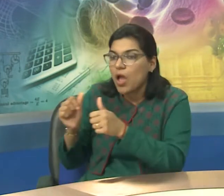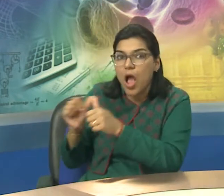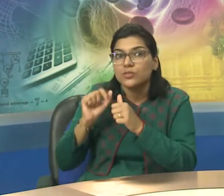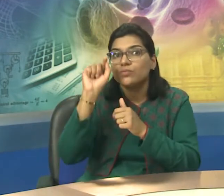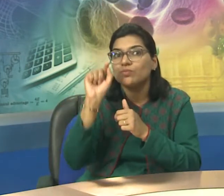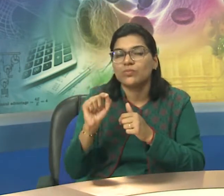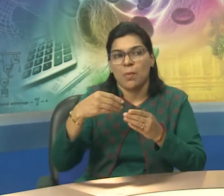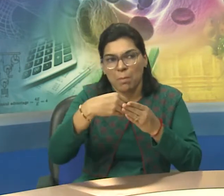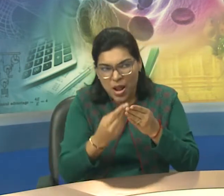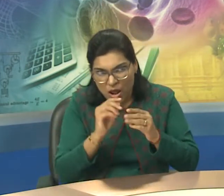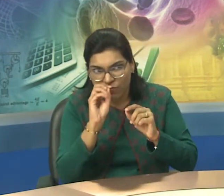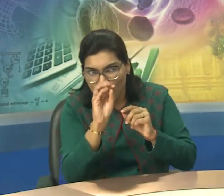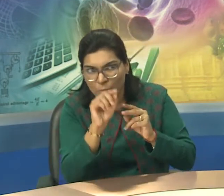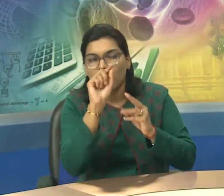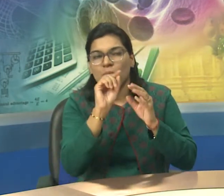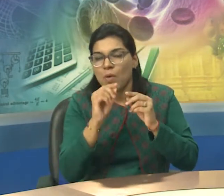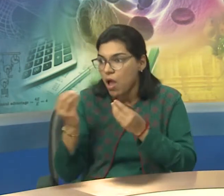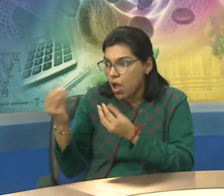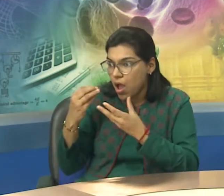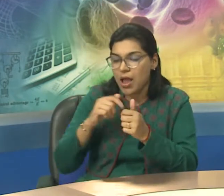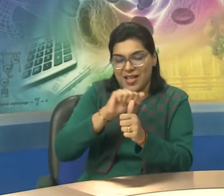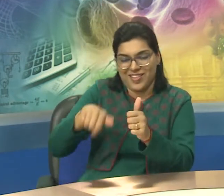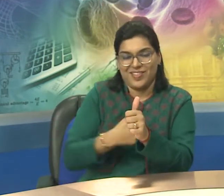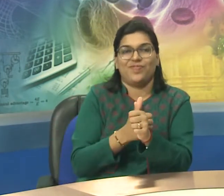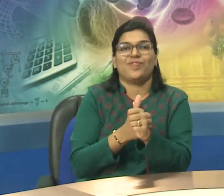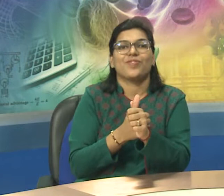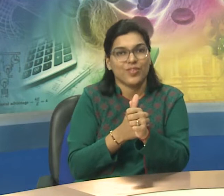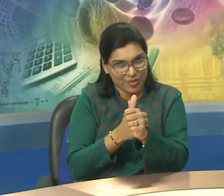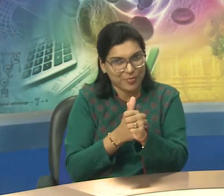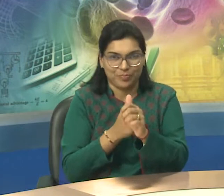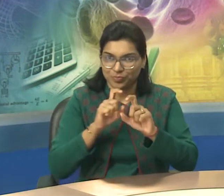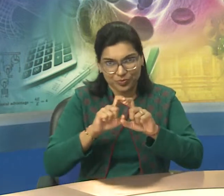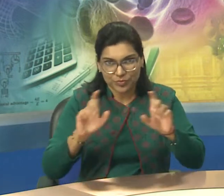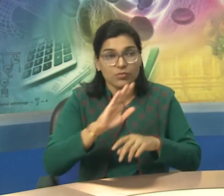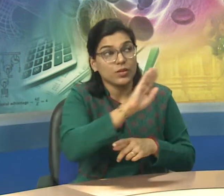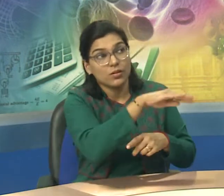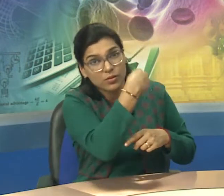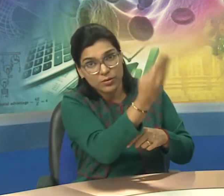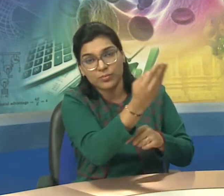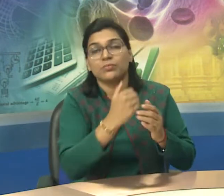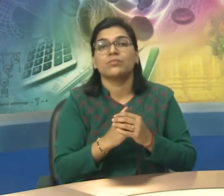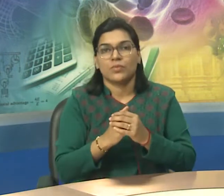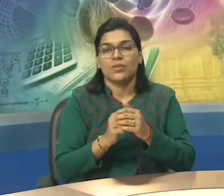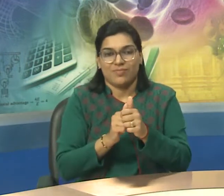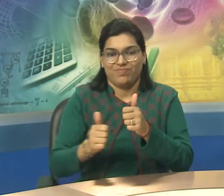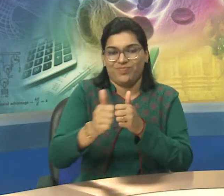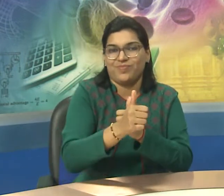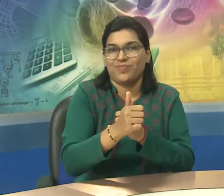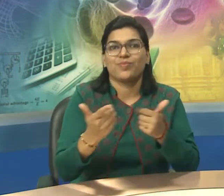office or how things are going to be handled in BPO, all of this